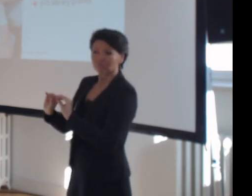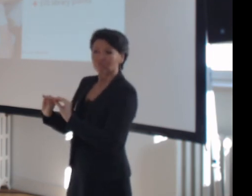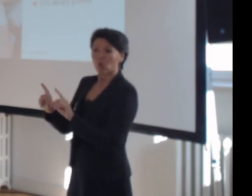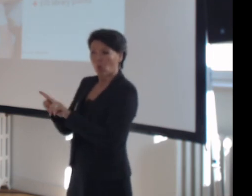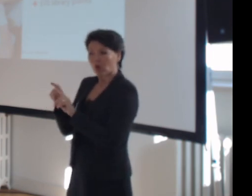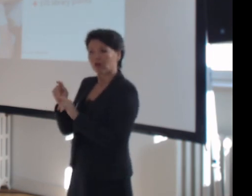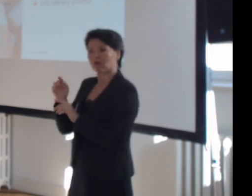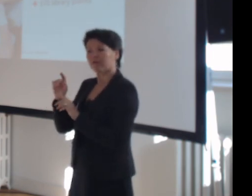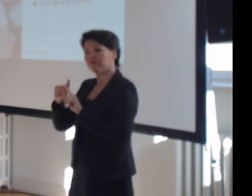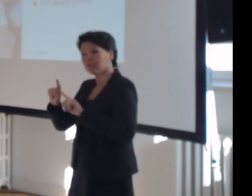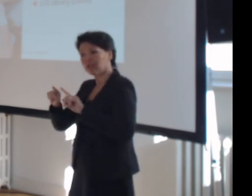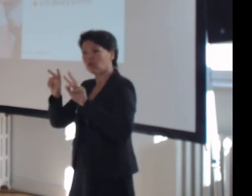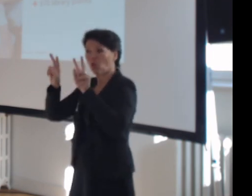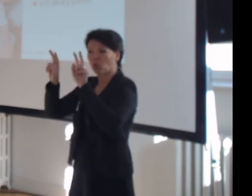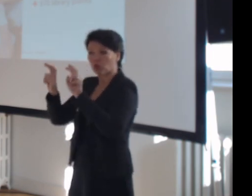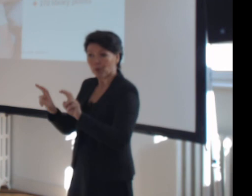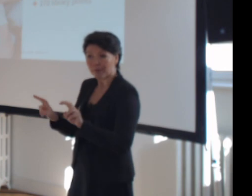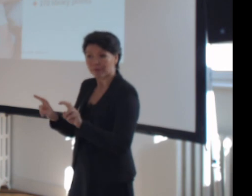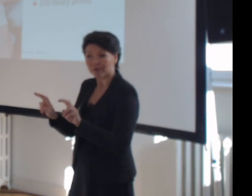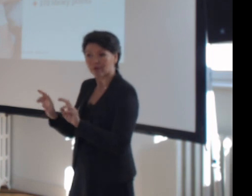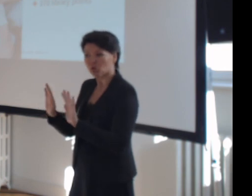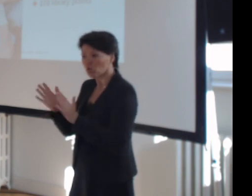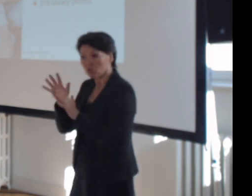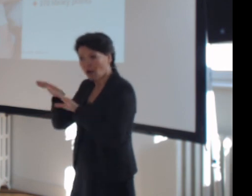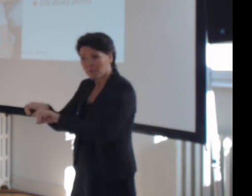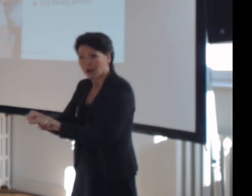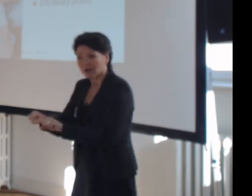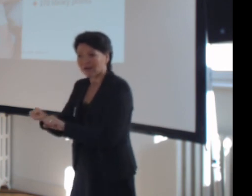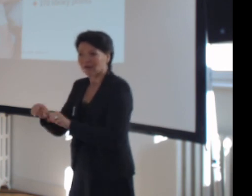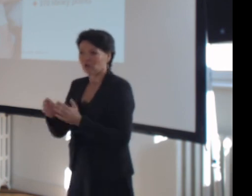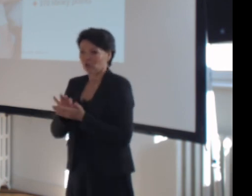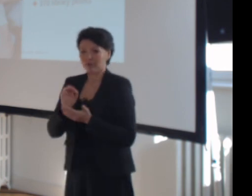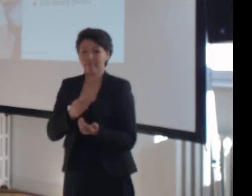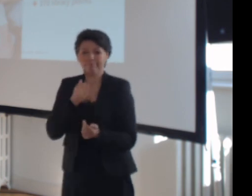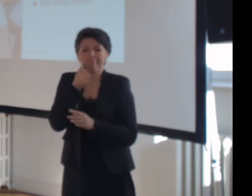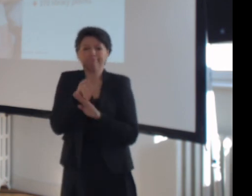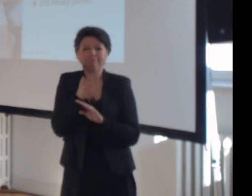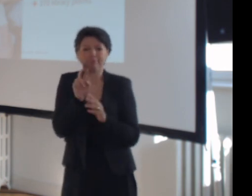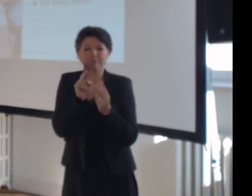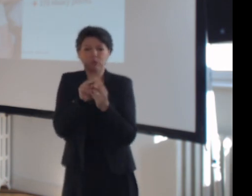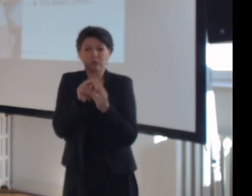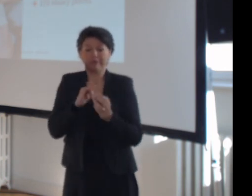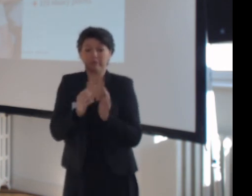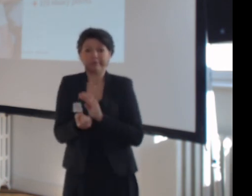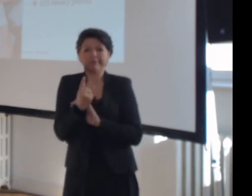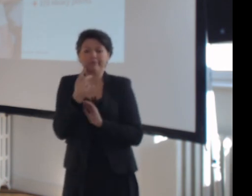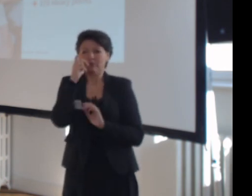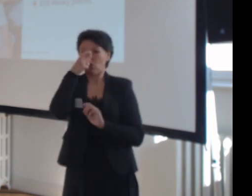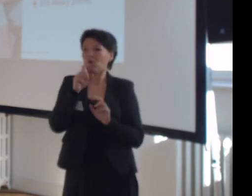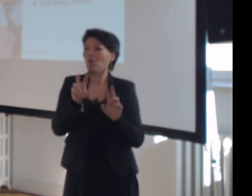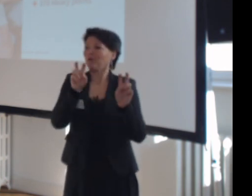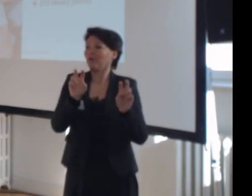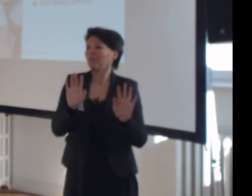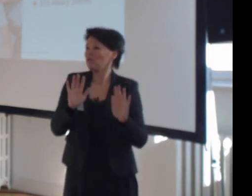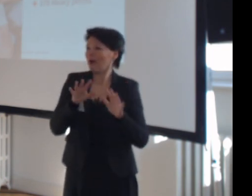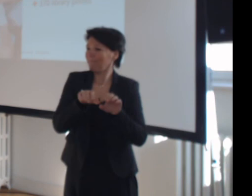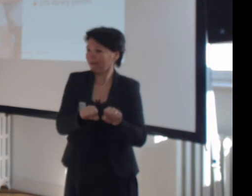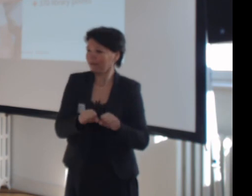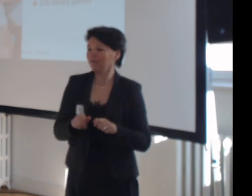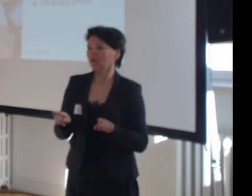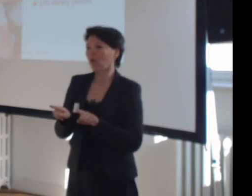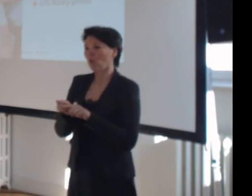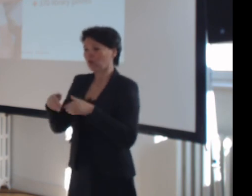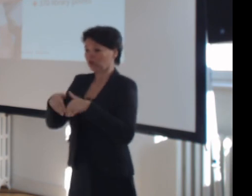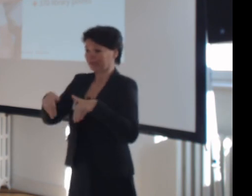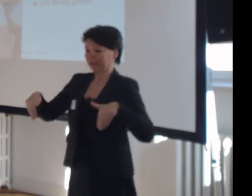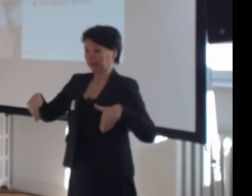maybe difficult subjects that might come up during such a visit, and also to draw boundaries. If, for example, a patient asks you to